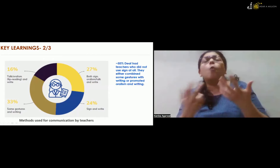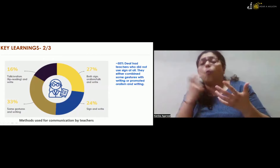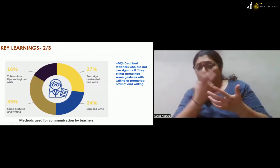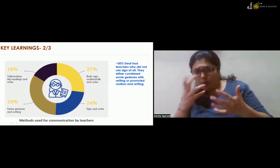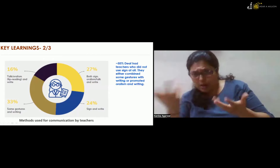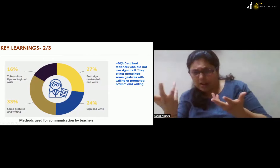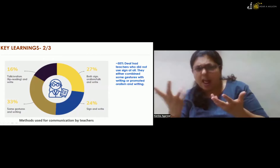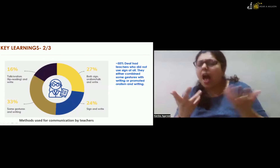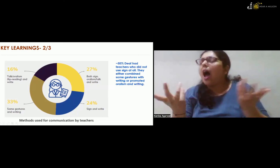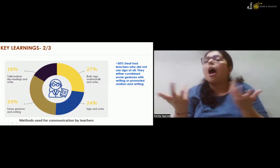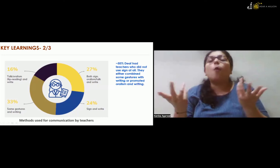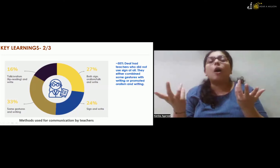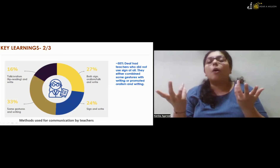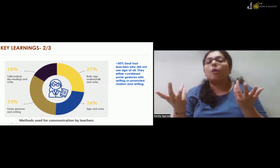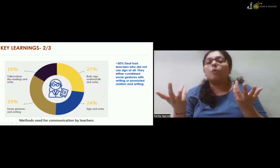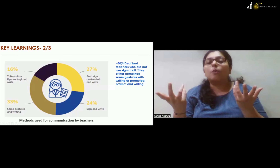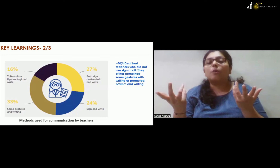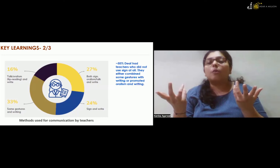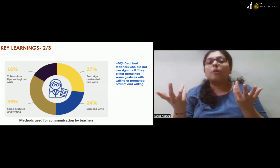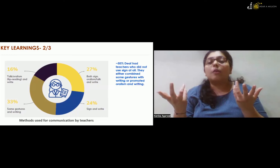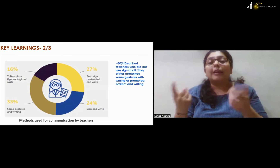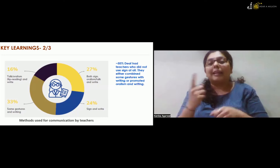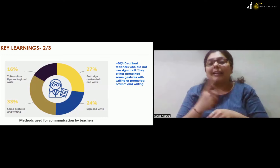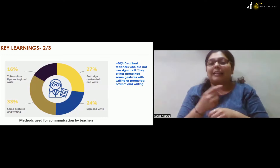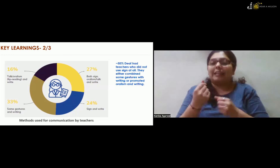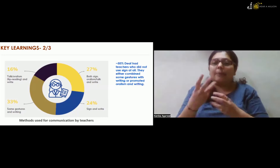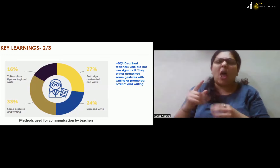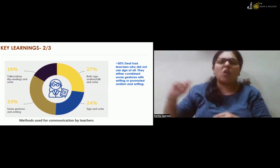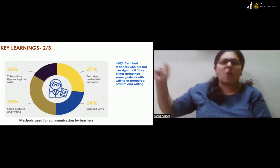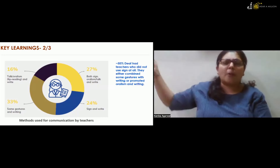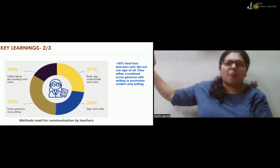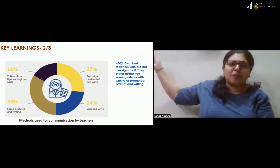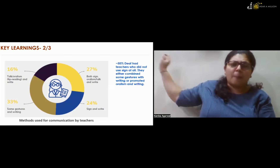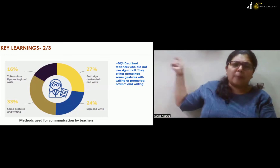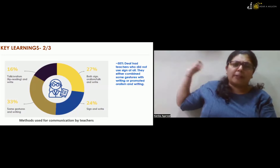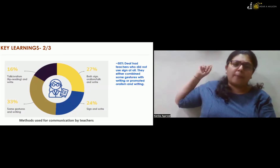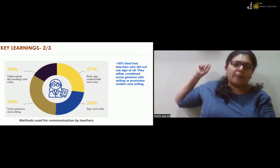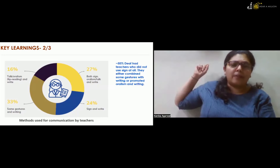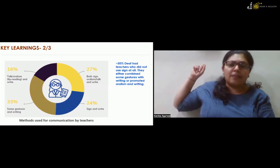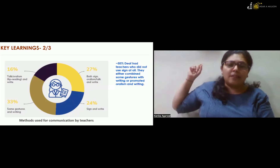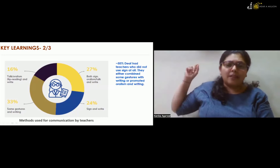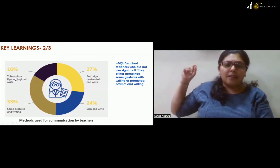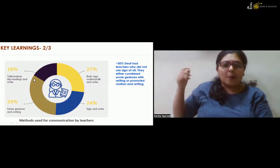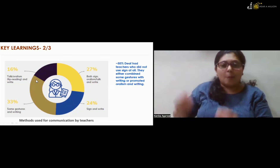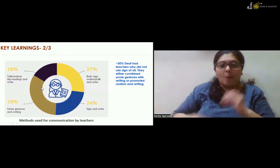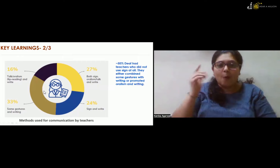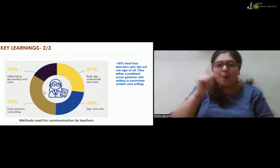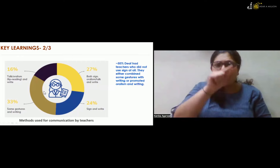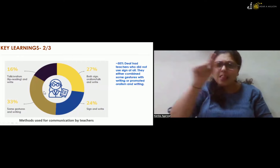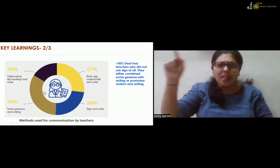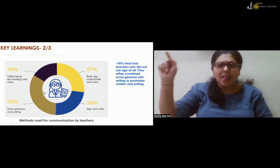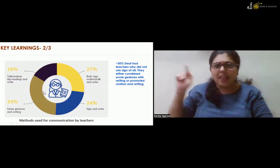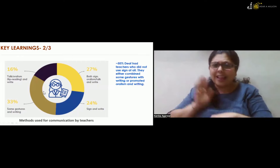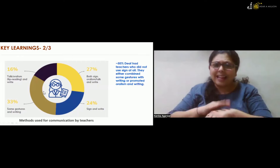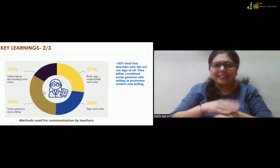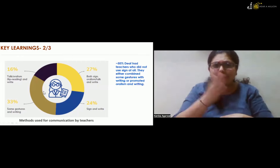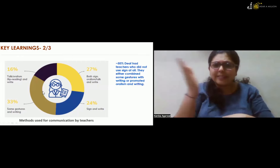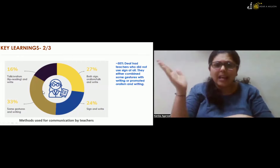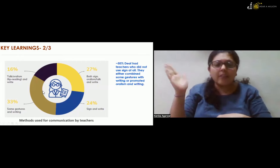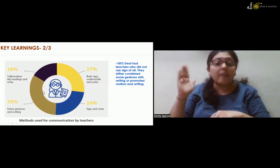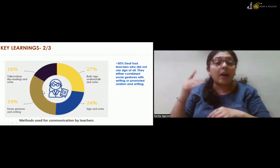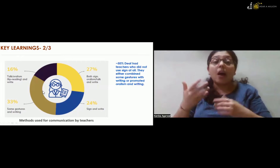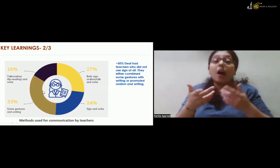visual mediums. What do you do? What were the methods used for communication by teachers? You would know many of them,